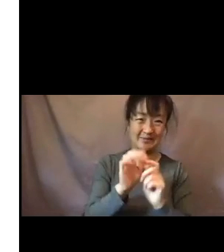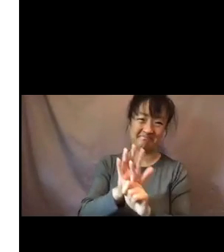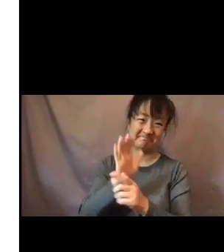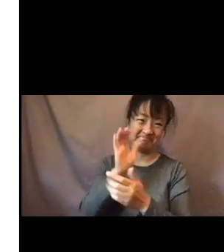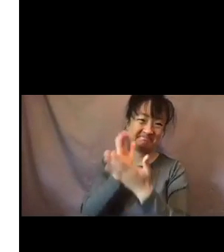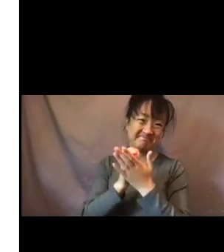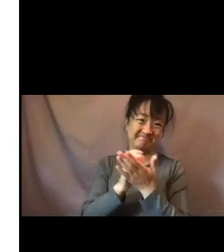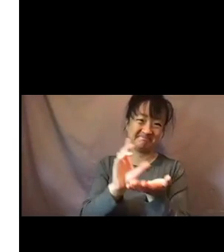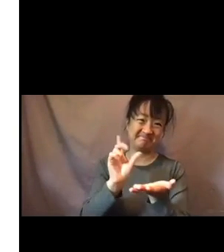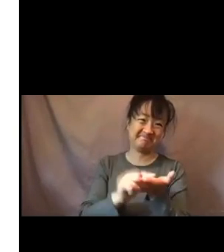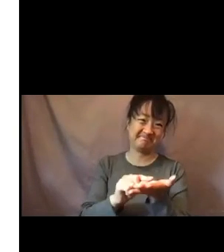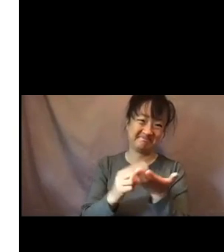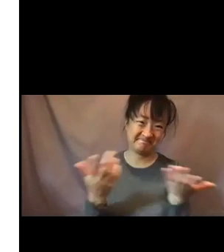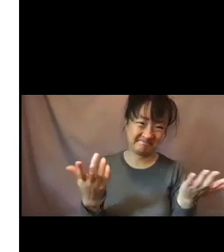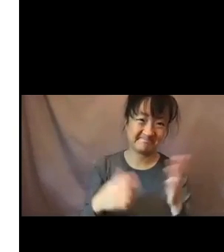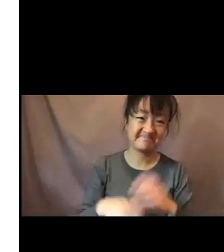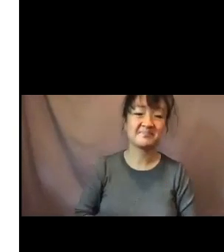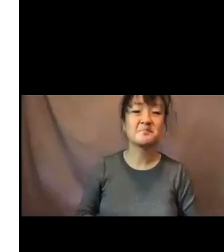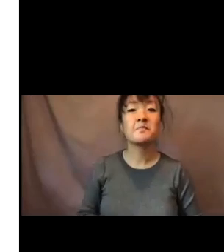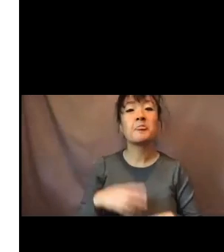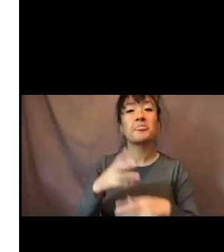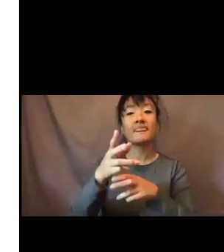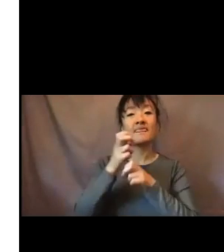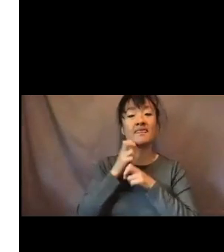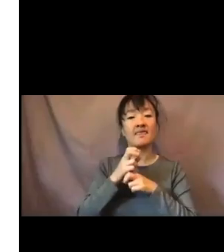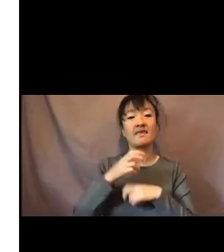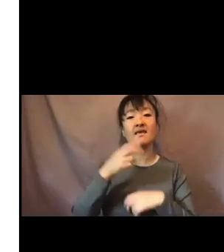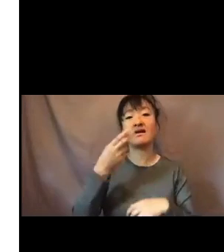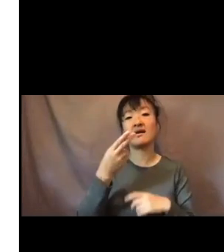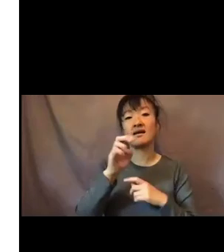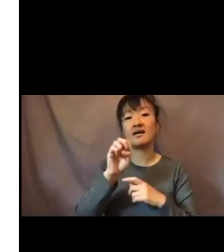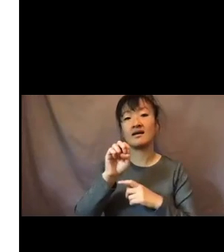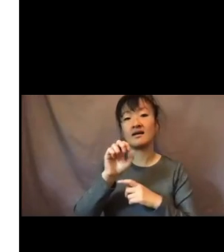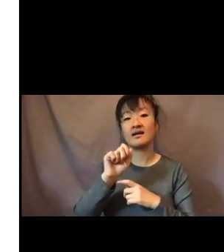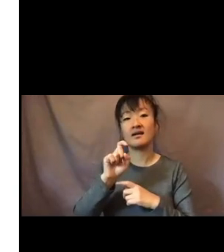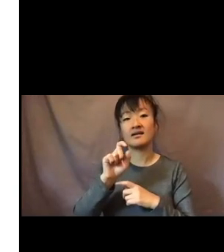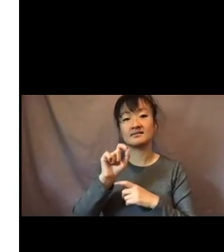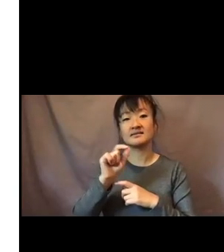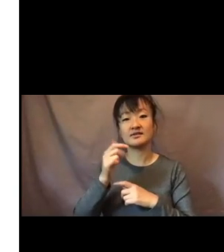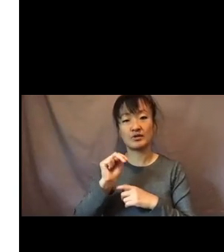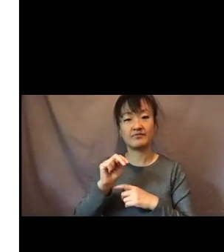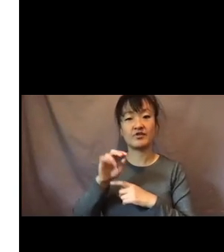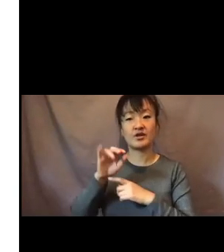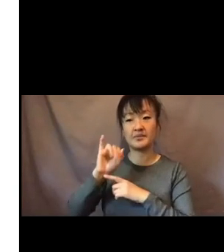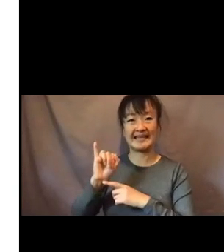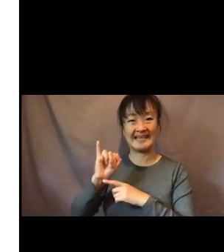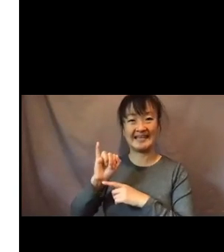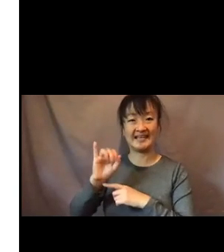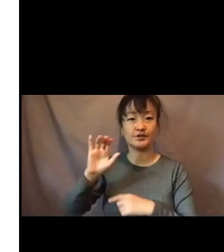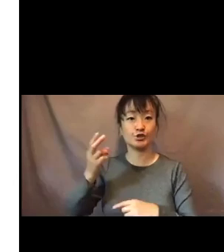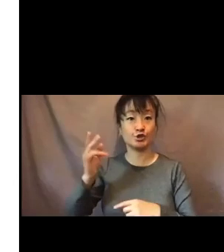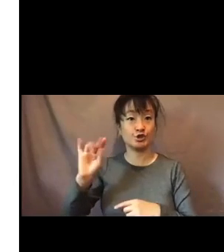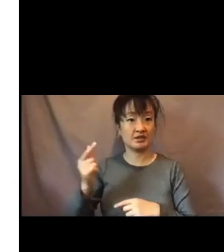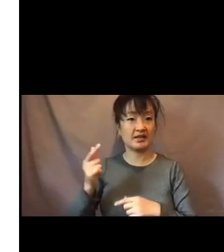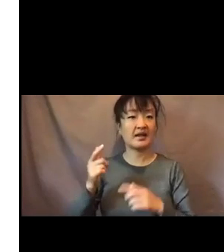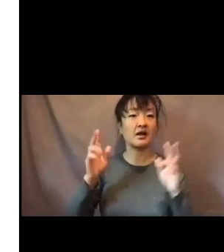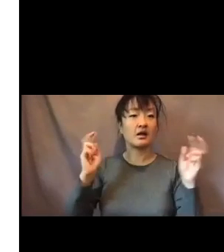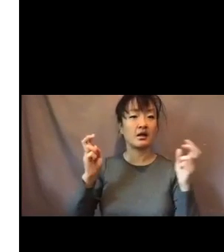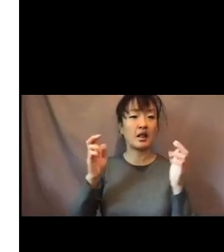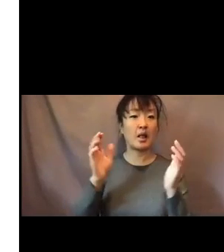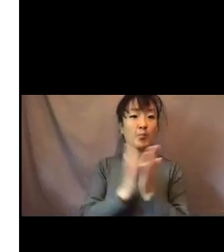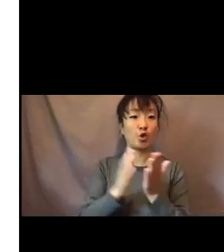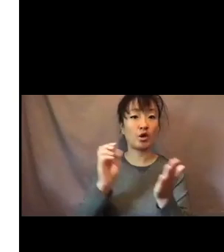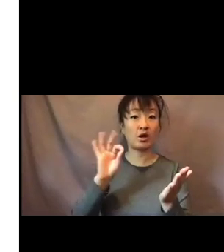out. These are hexagrams taken from the I Ching, which is the book of change or the classic of